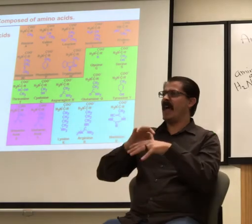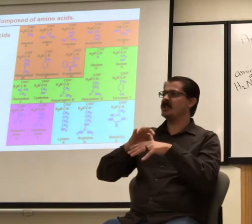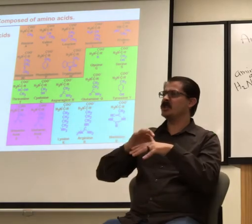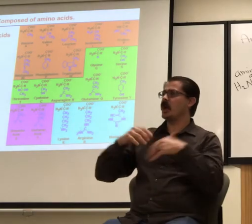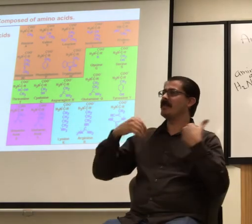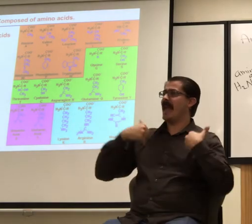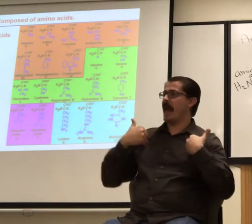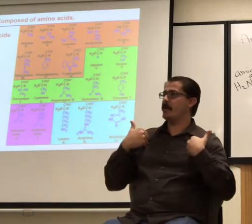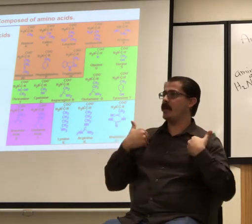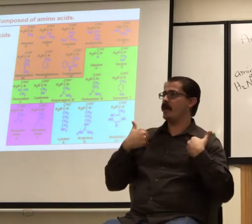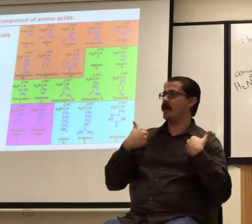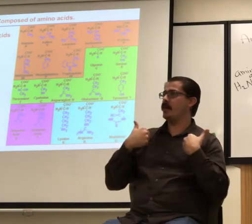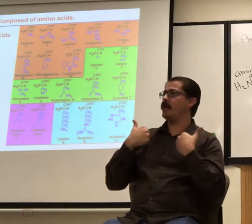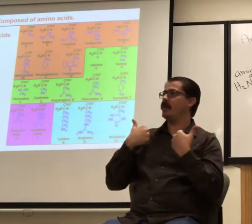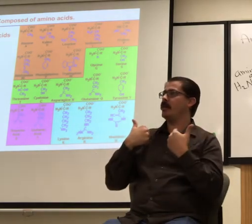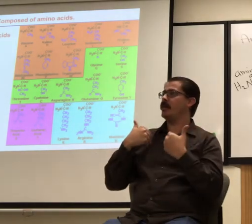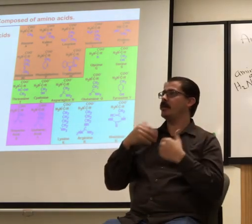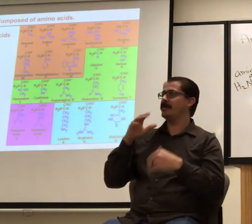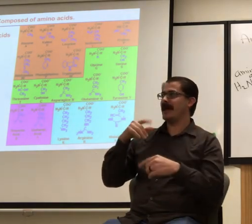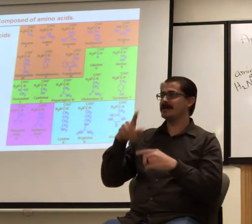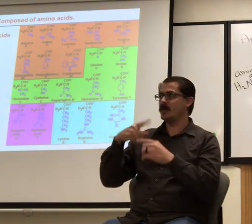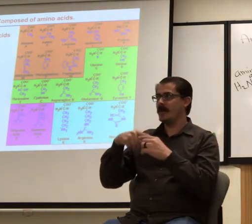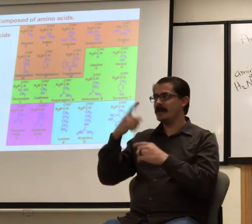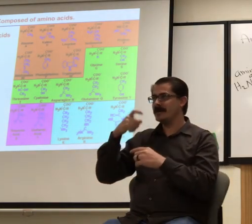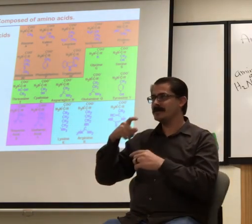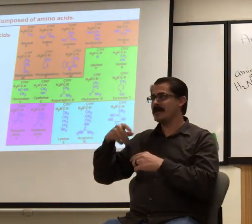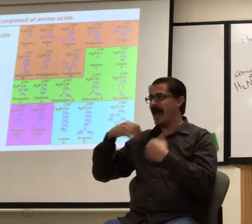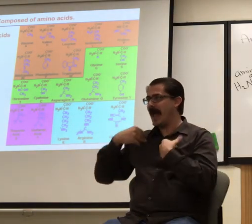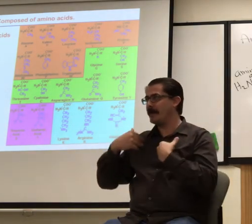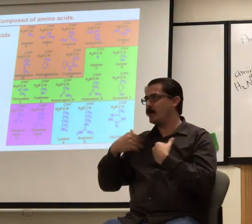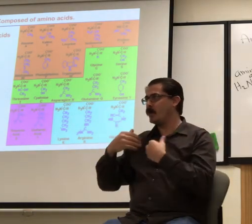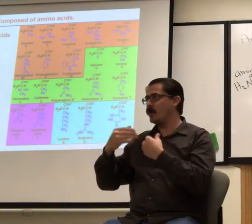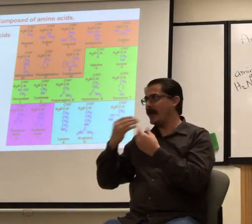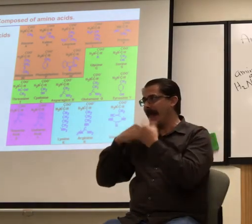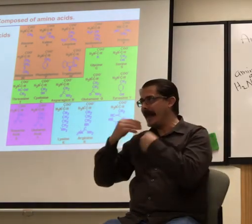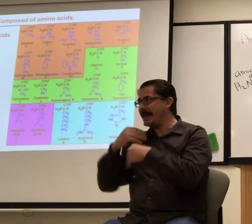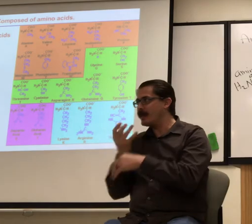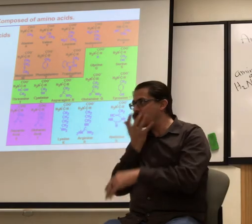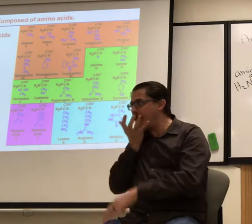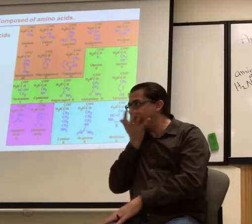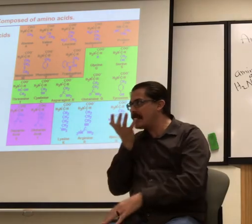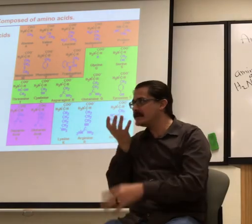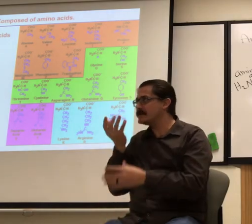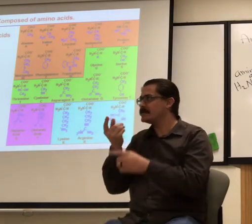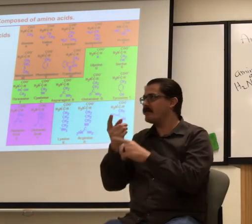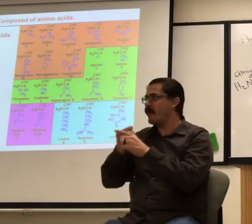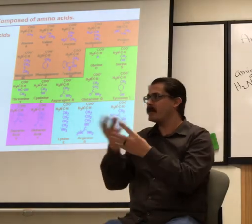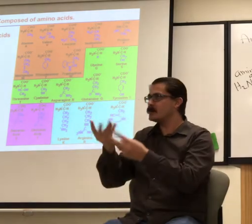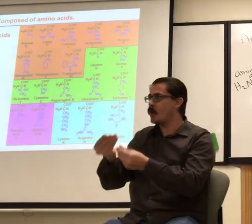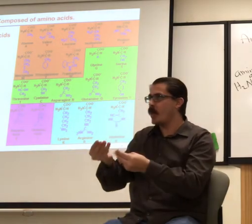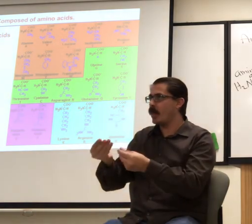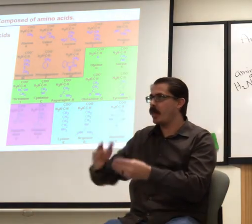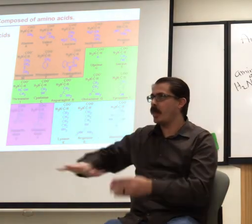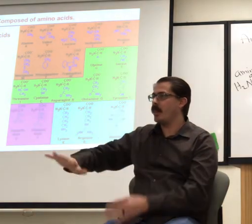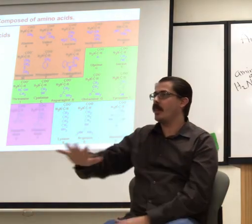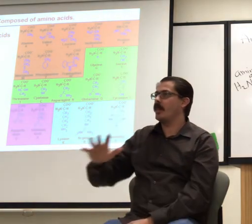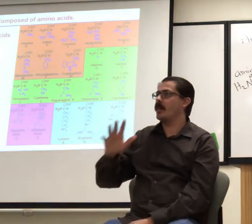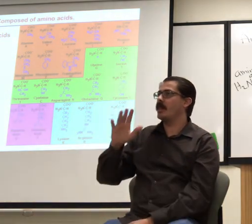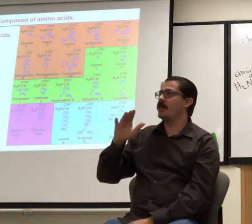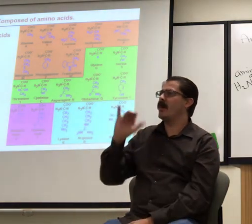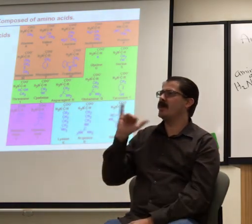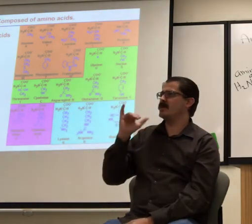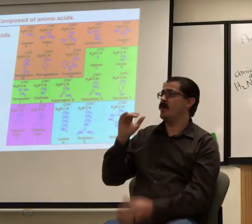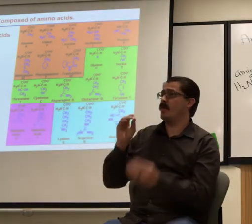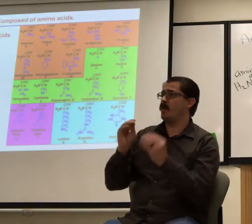just when they ate the grass and made it, okay? And you know, it's also higher in